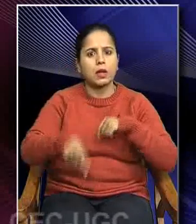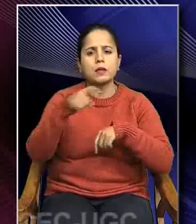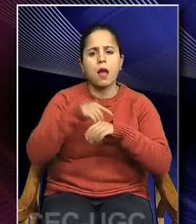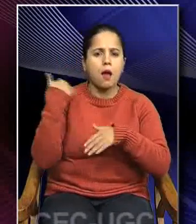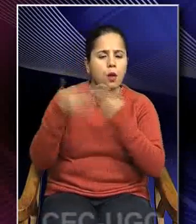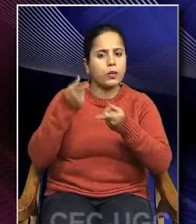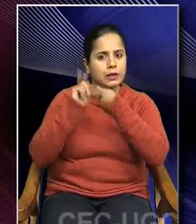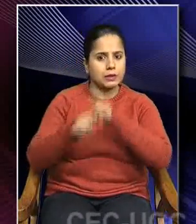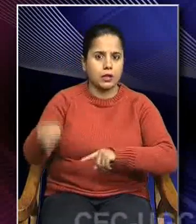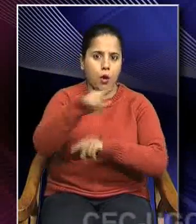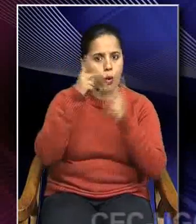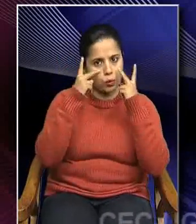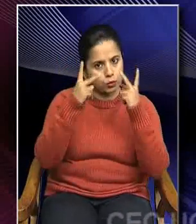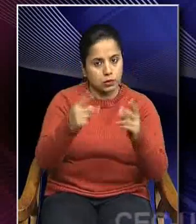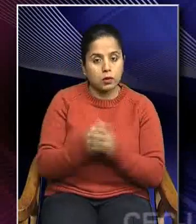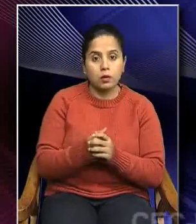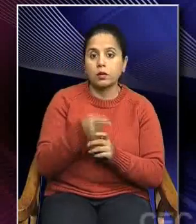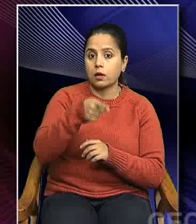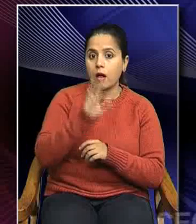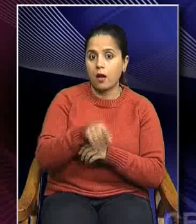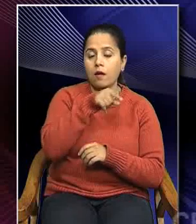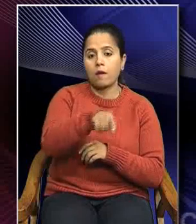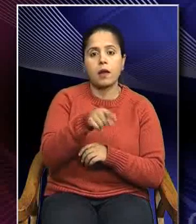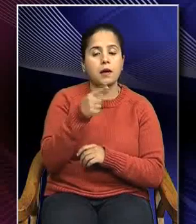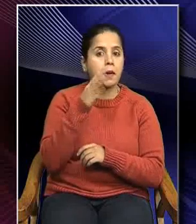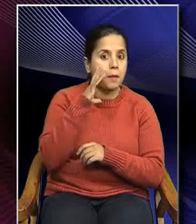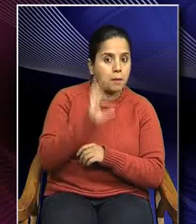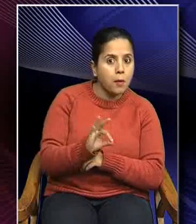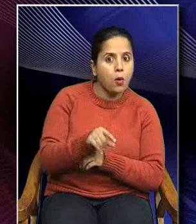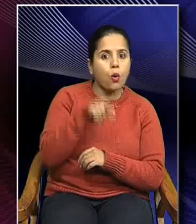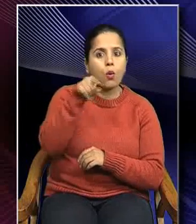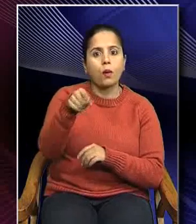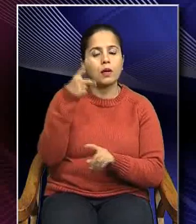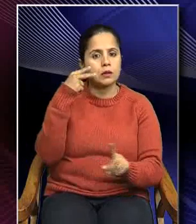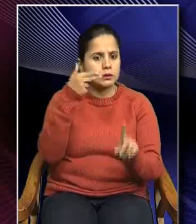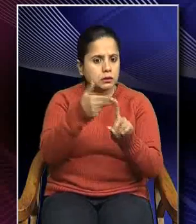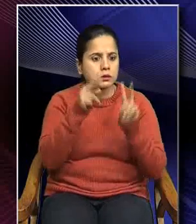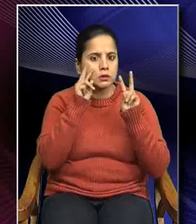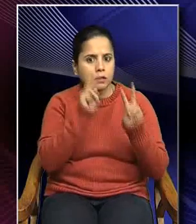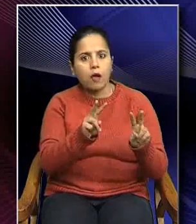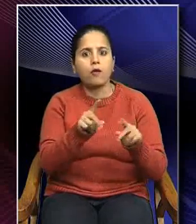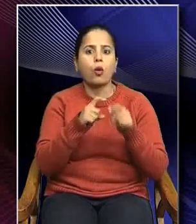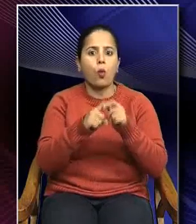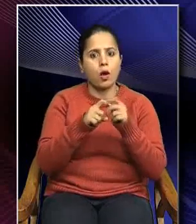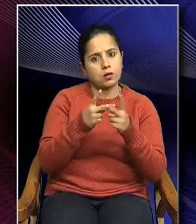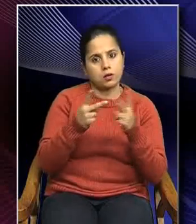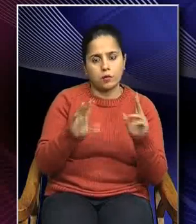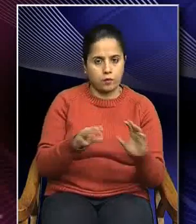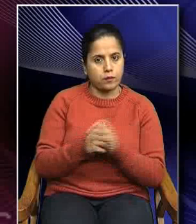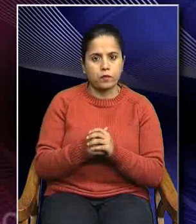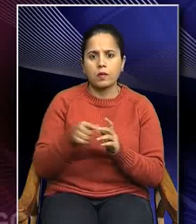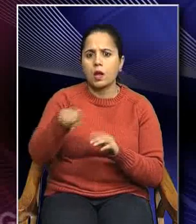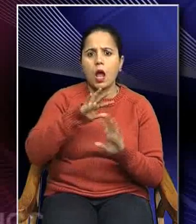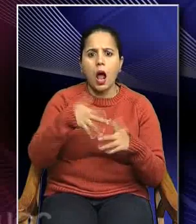history, they have necessarily addressed to this question as to how we came